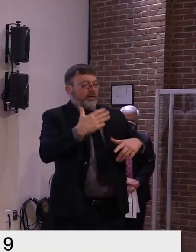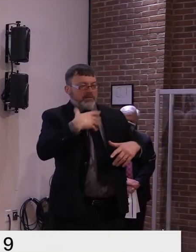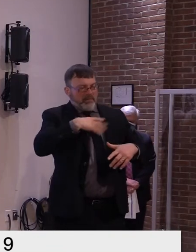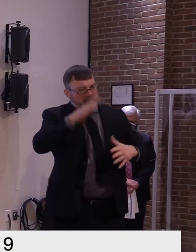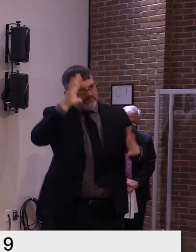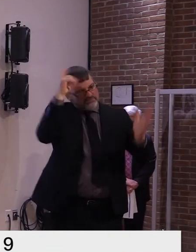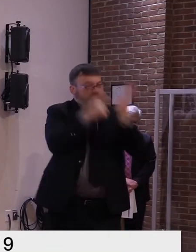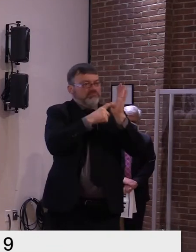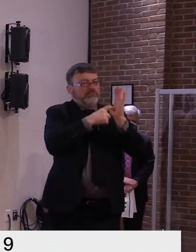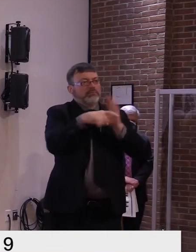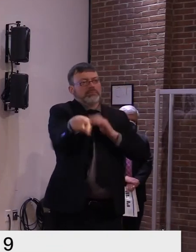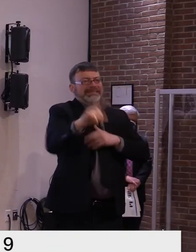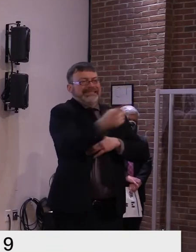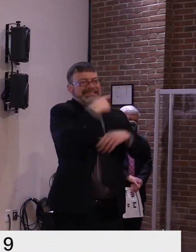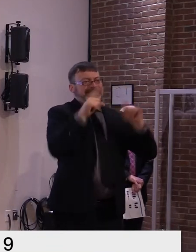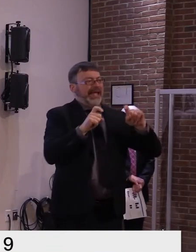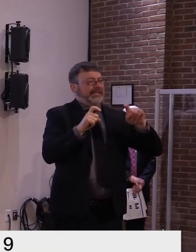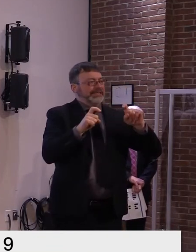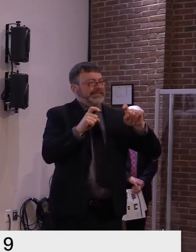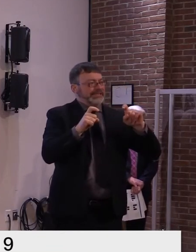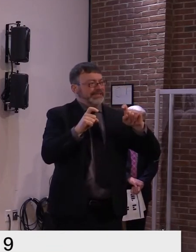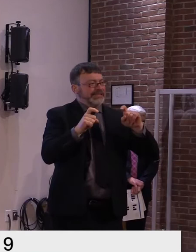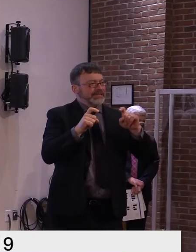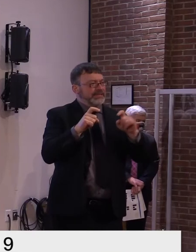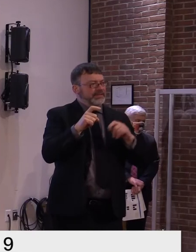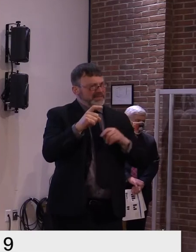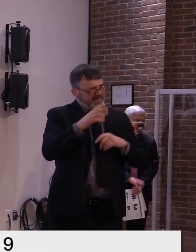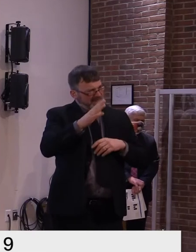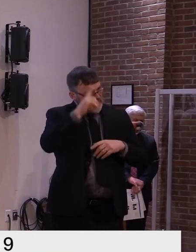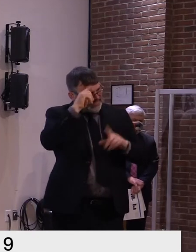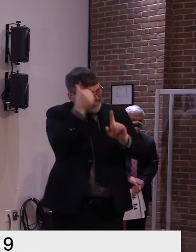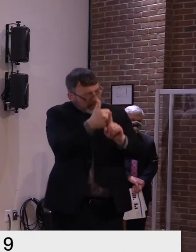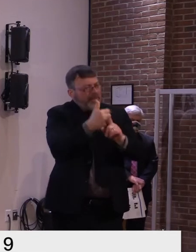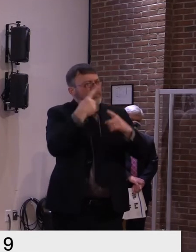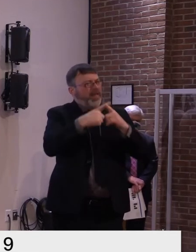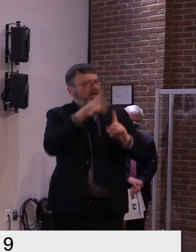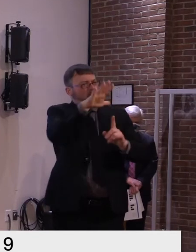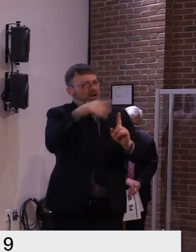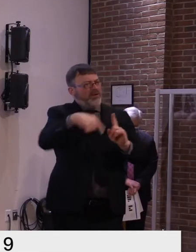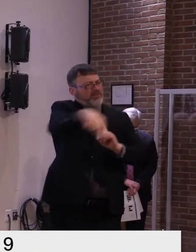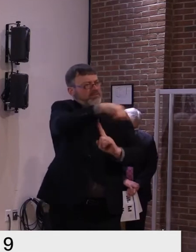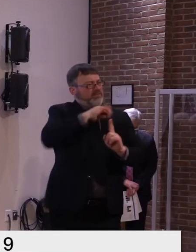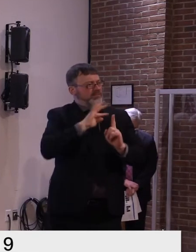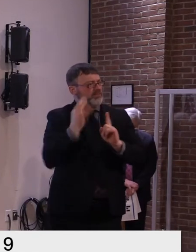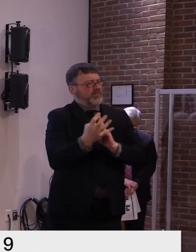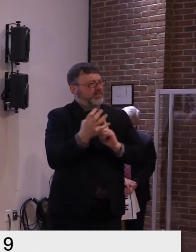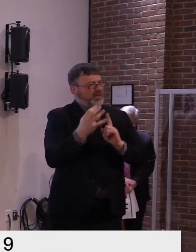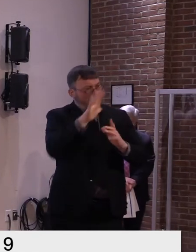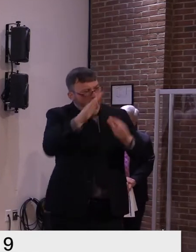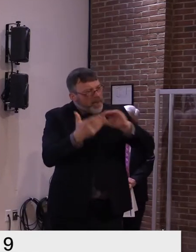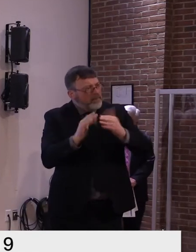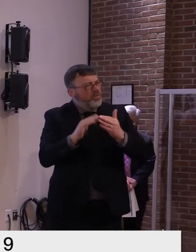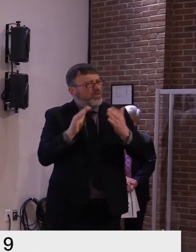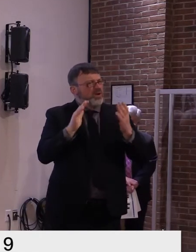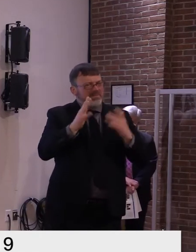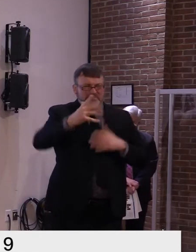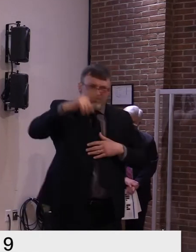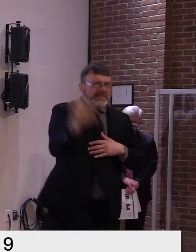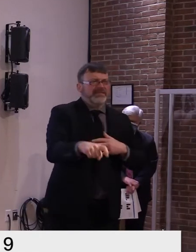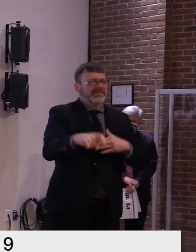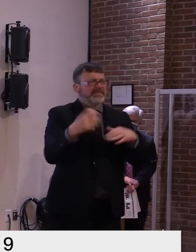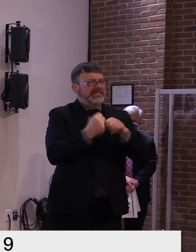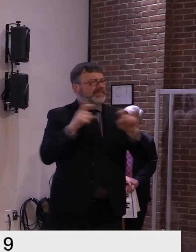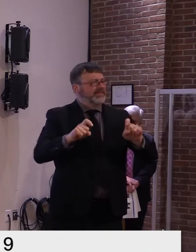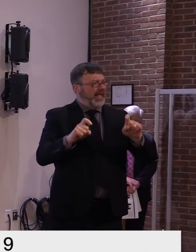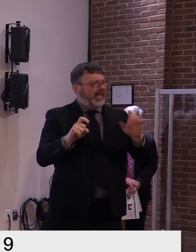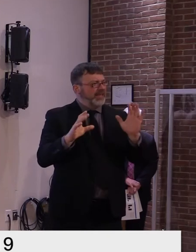of consideration for your families, Vermonters, and your communities. We all rely on each other to do our part